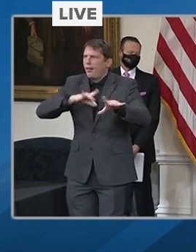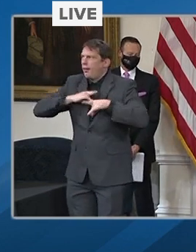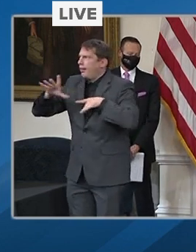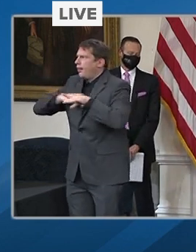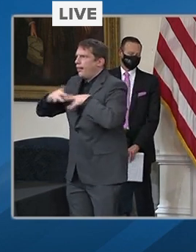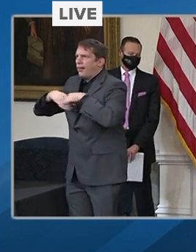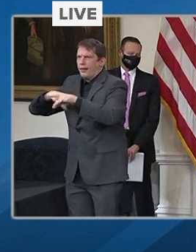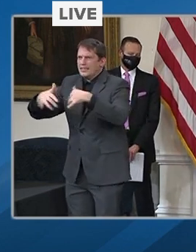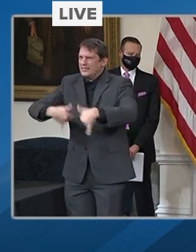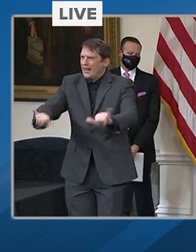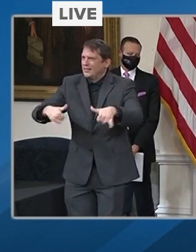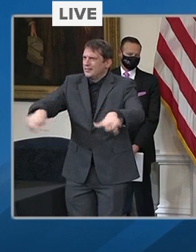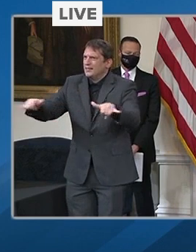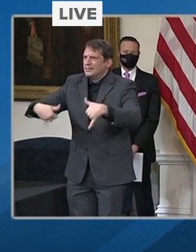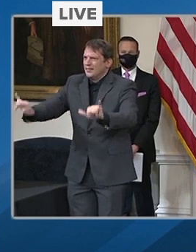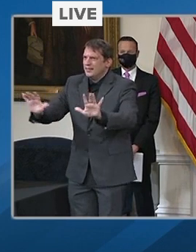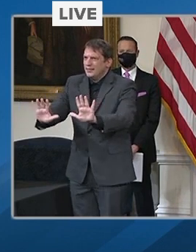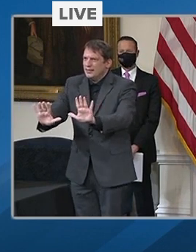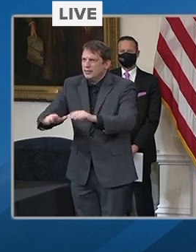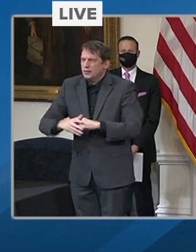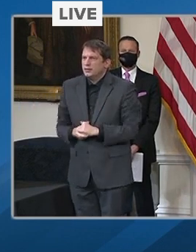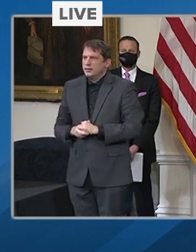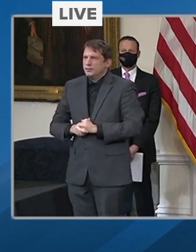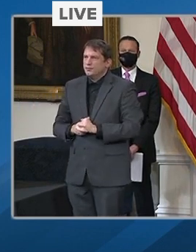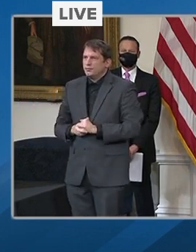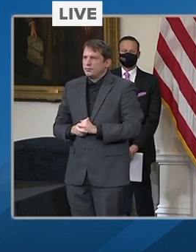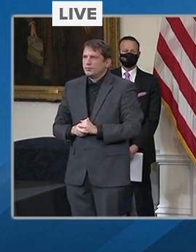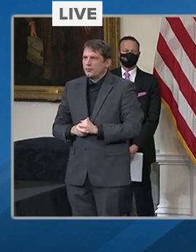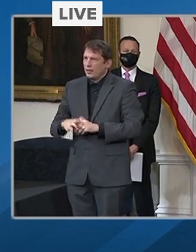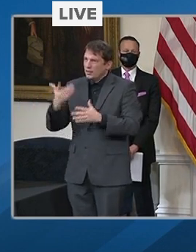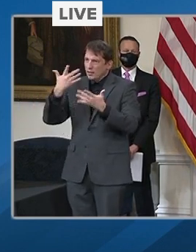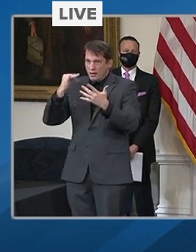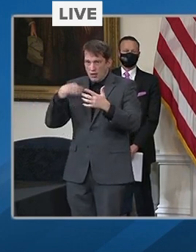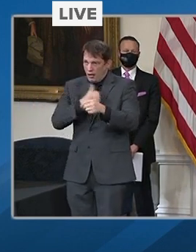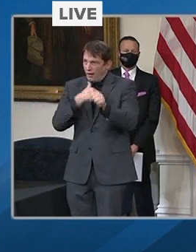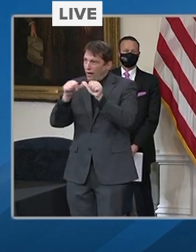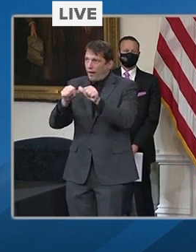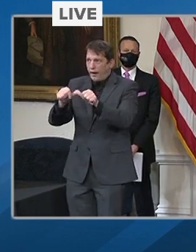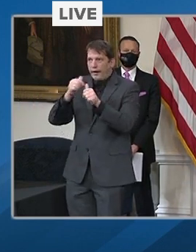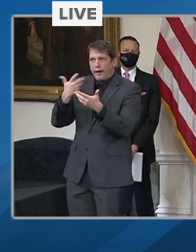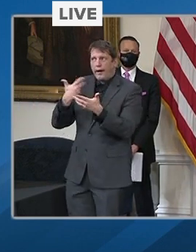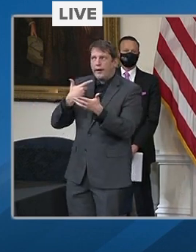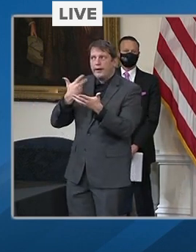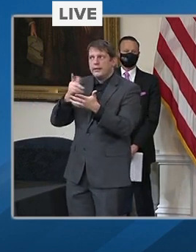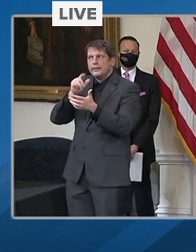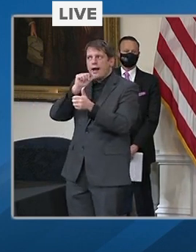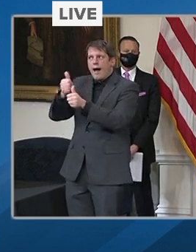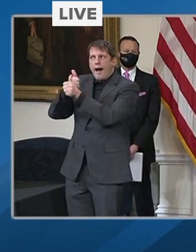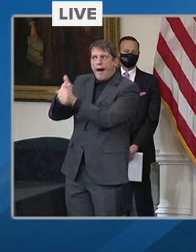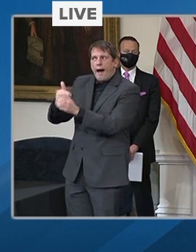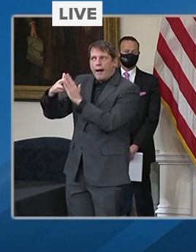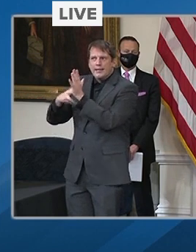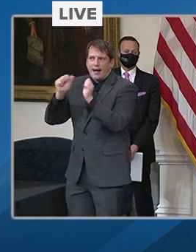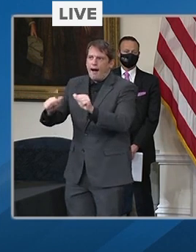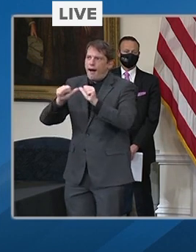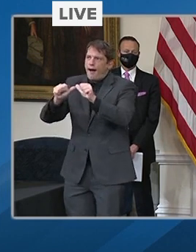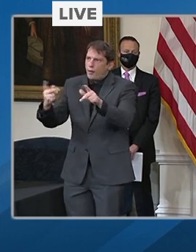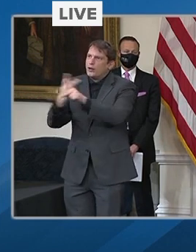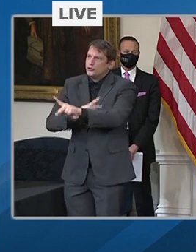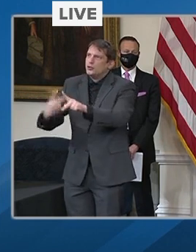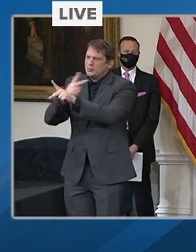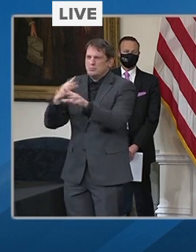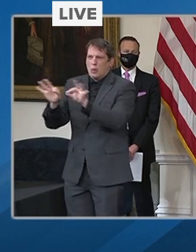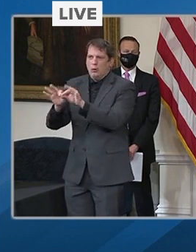rapidly if we do not keep doing the things that keep us safe. Our hospitalizations decreased today